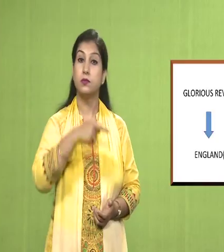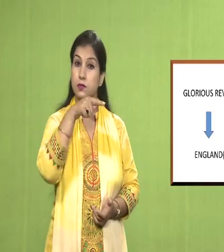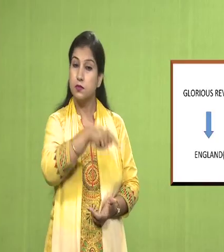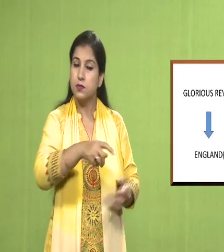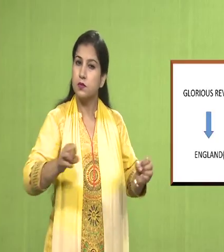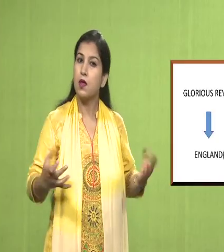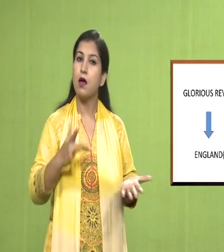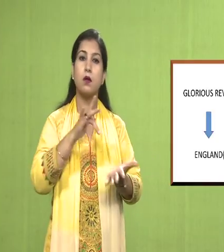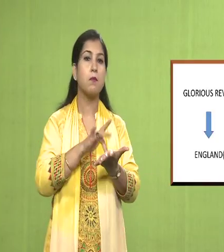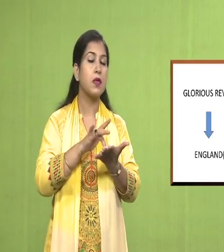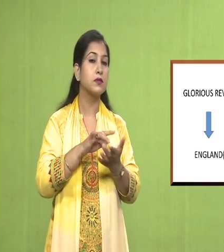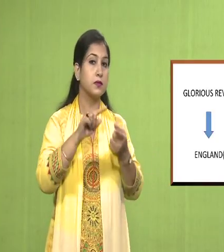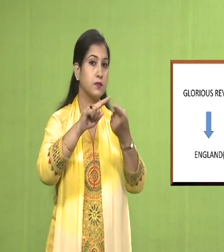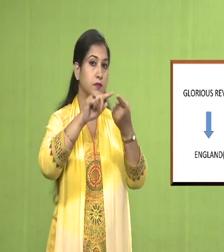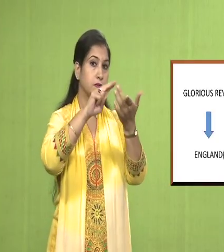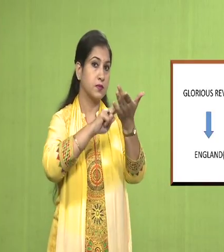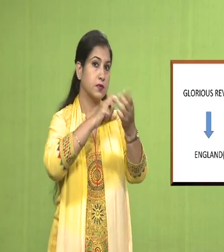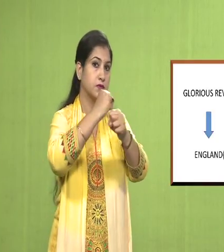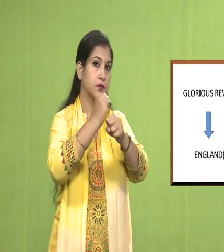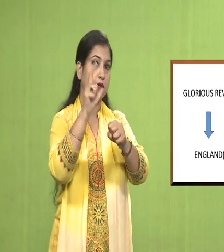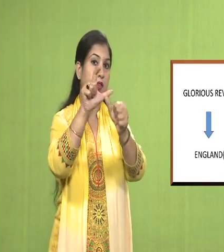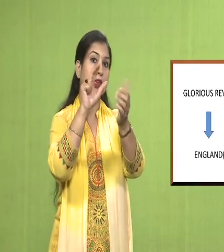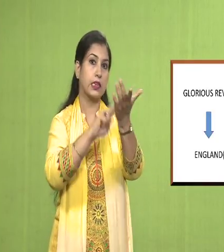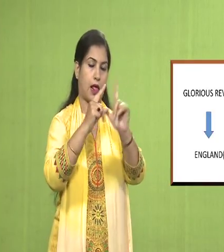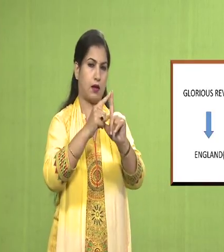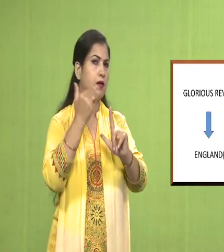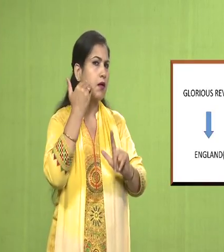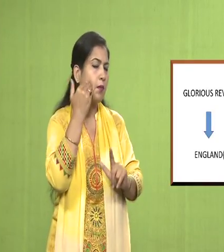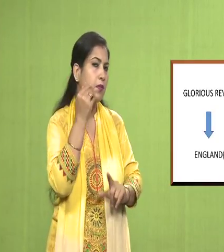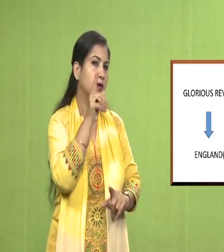This revolution began in England in 1688.